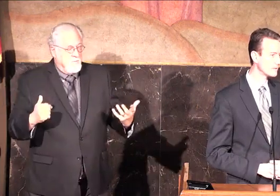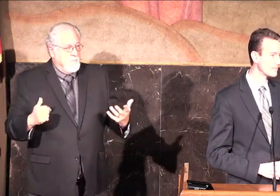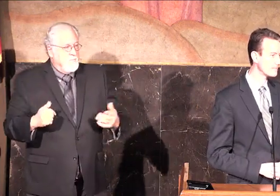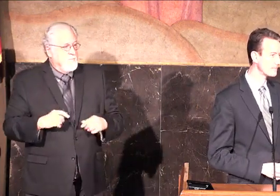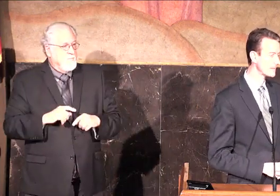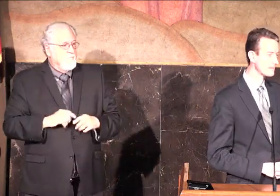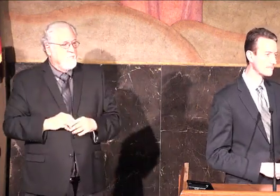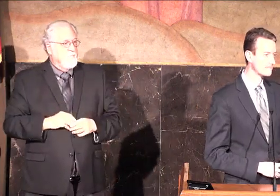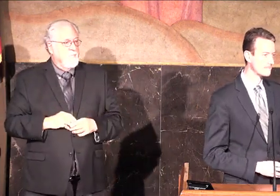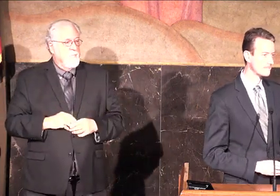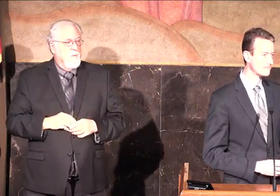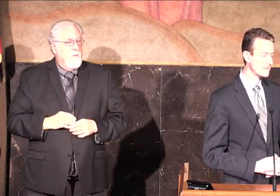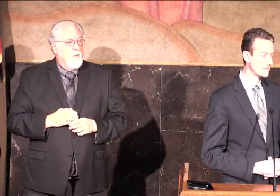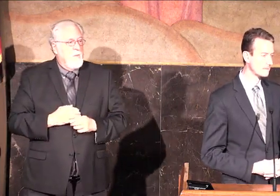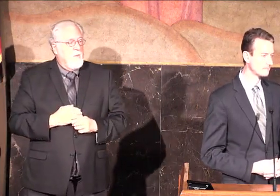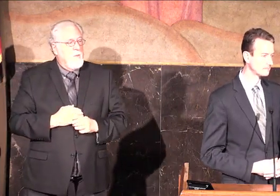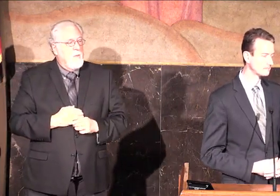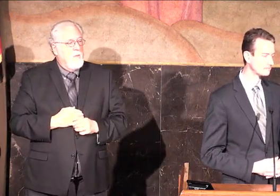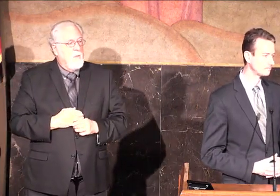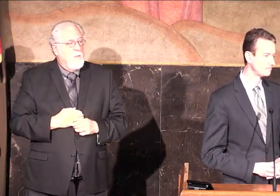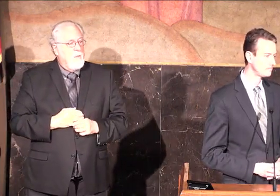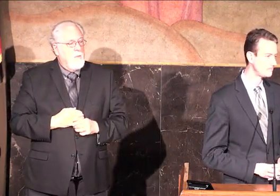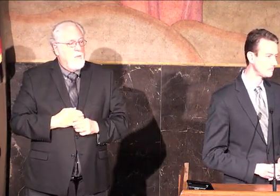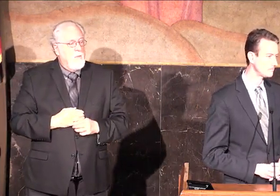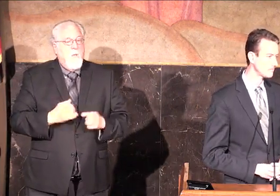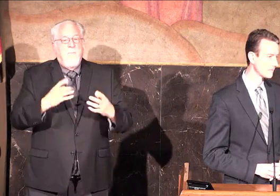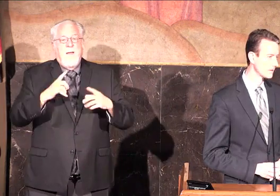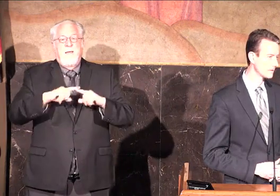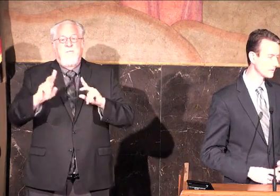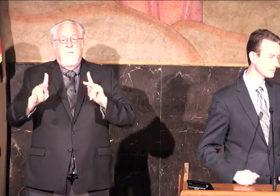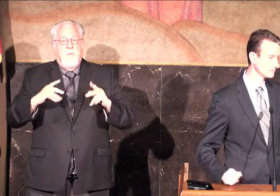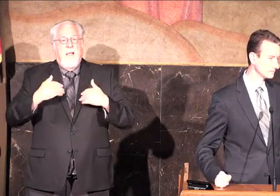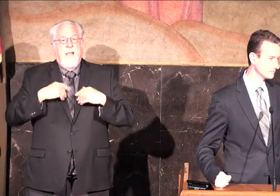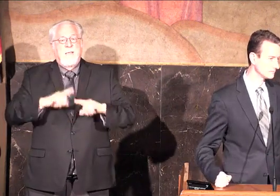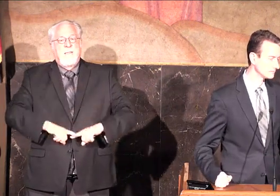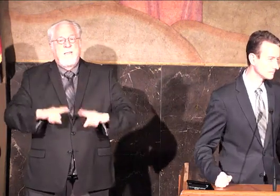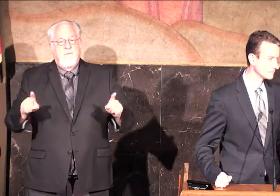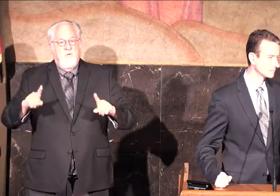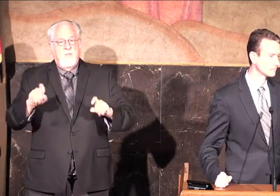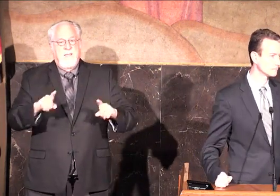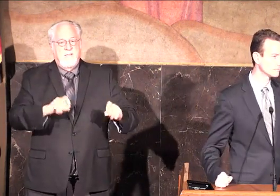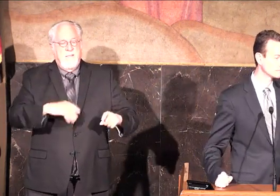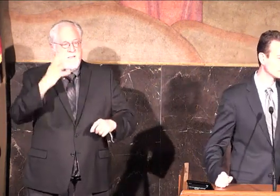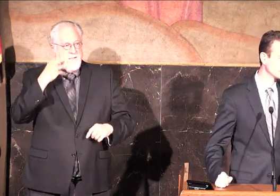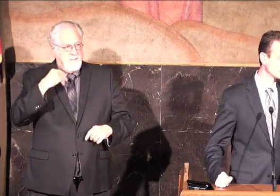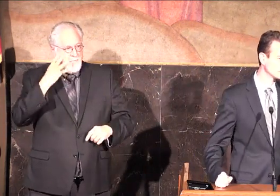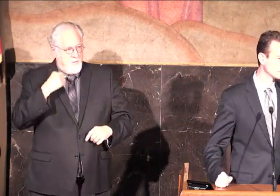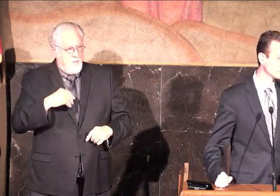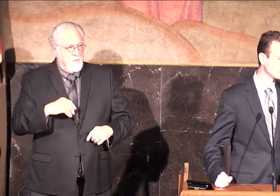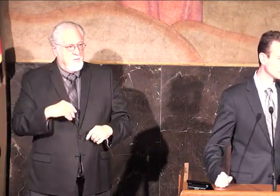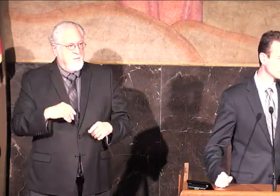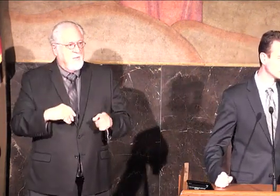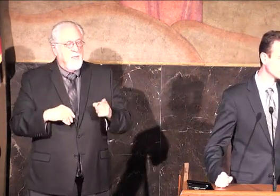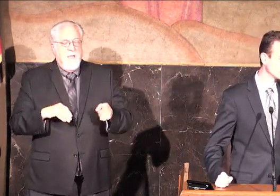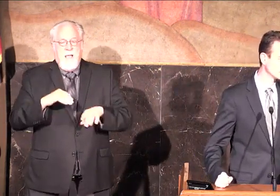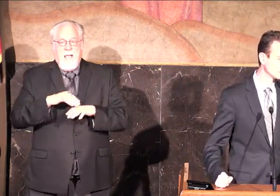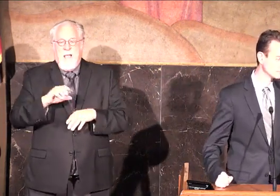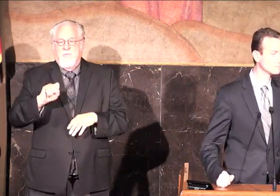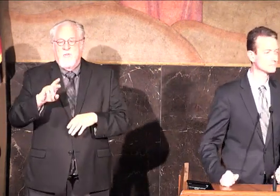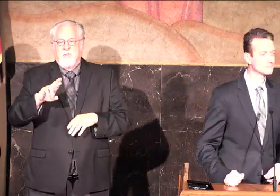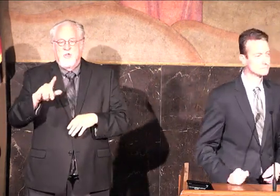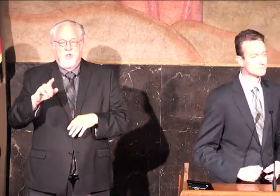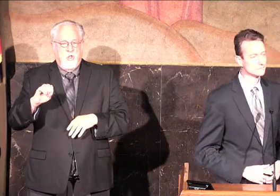regions. We've heard from a lot of different people who have had vastly different testing experiences at the served sites in